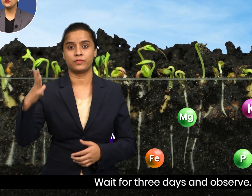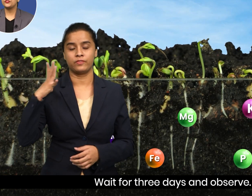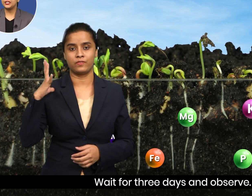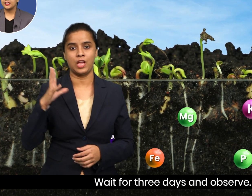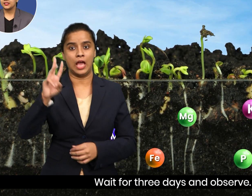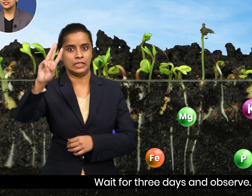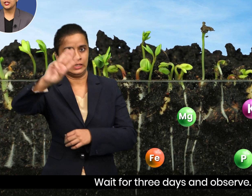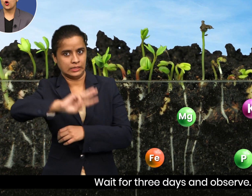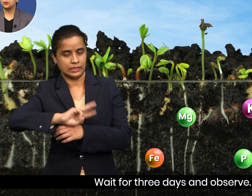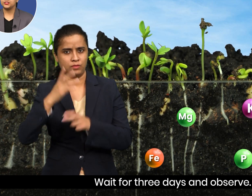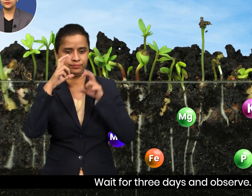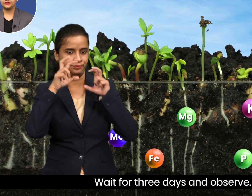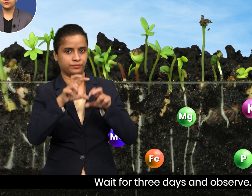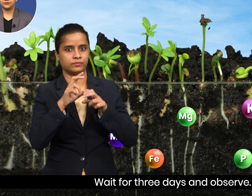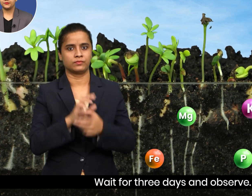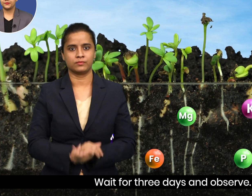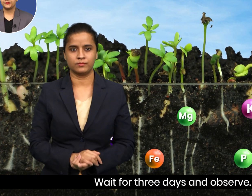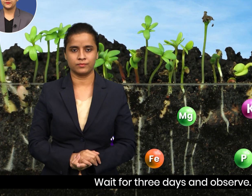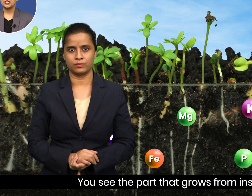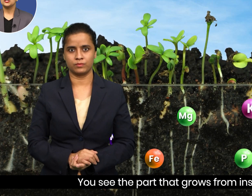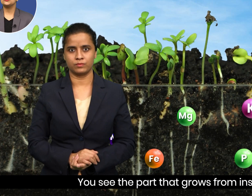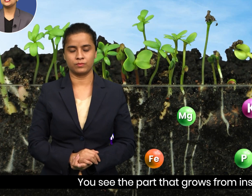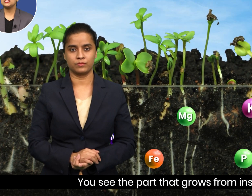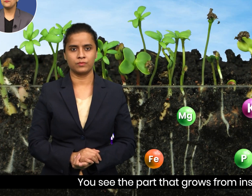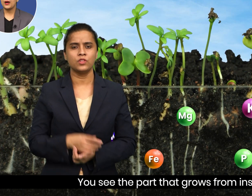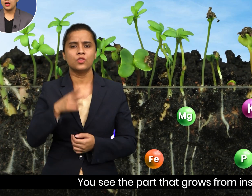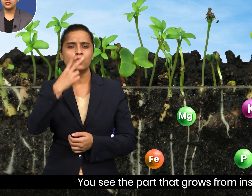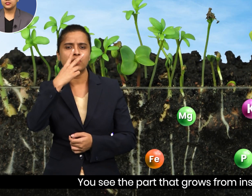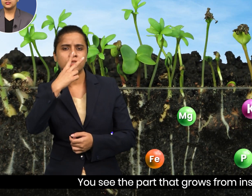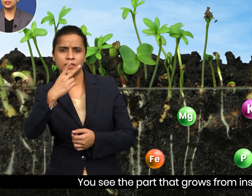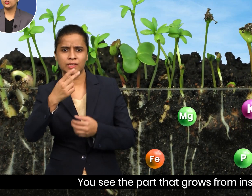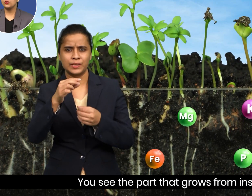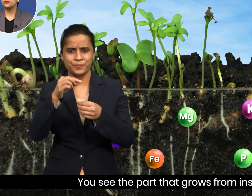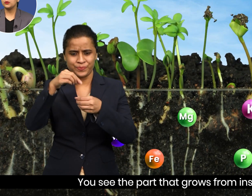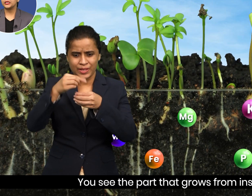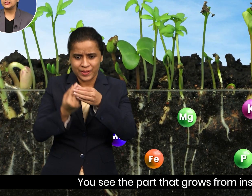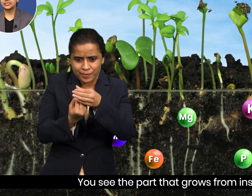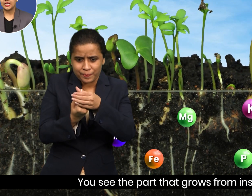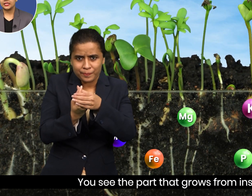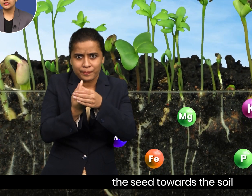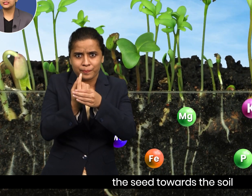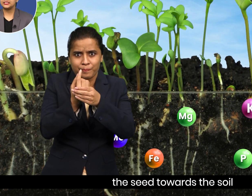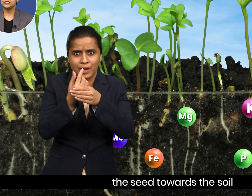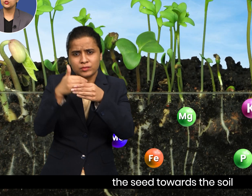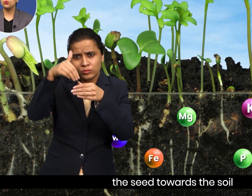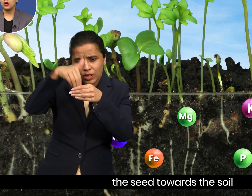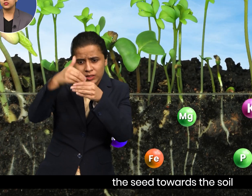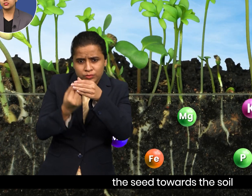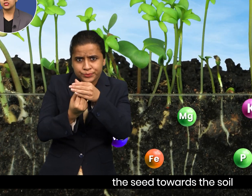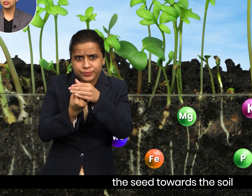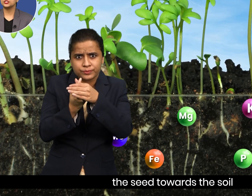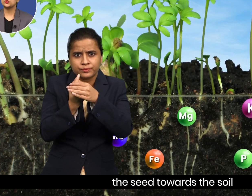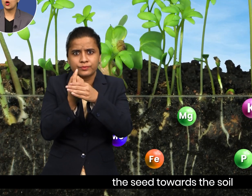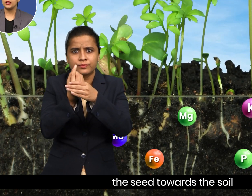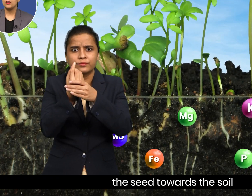Wait for 3 days and observe. You see the part that grows from inside the seed